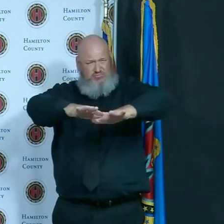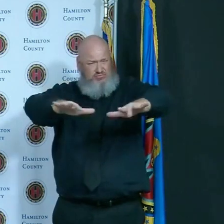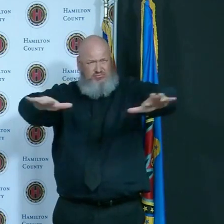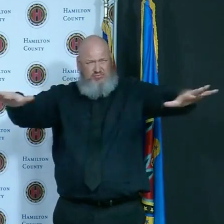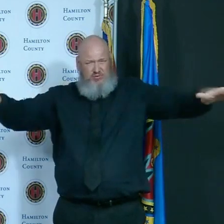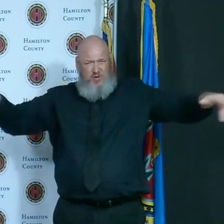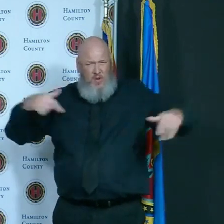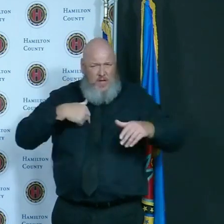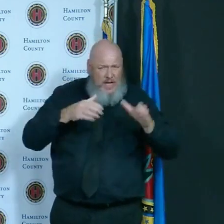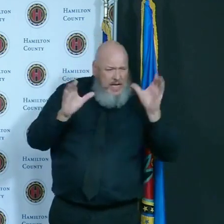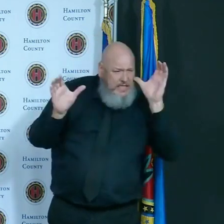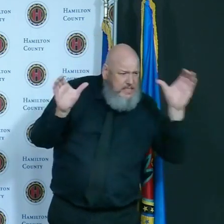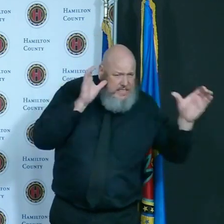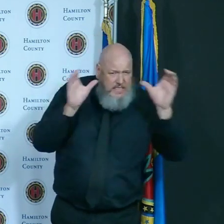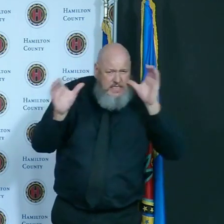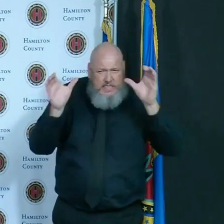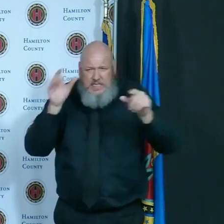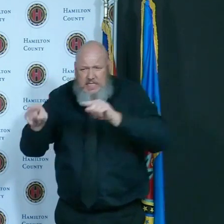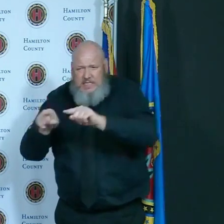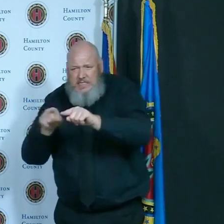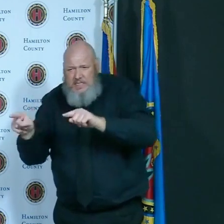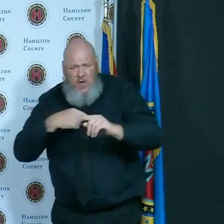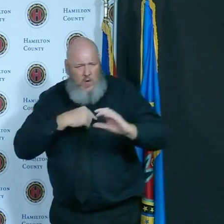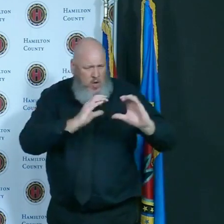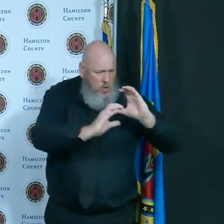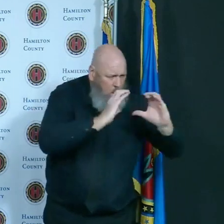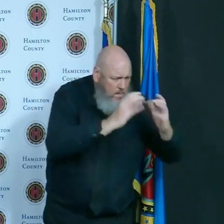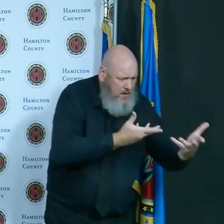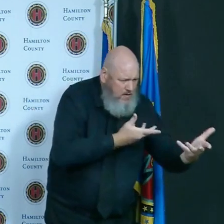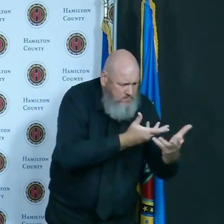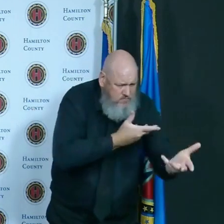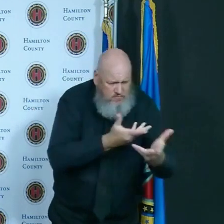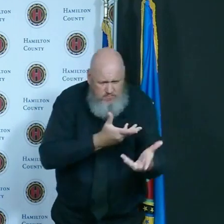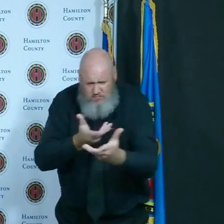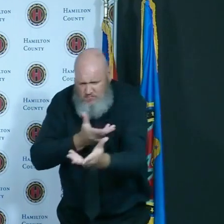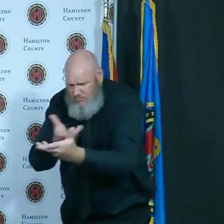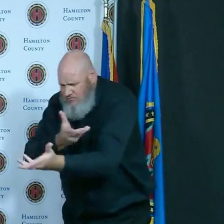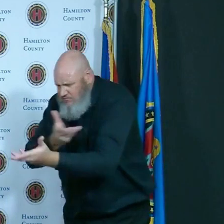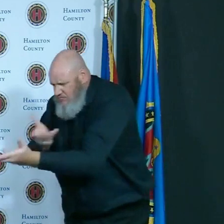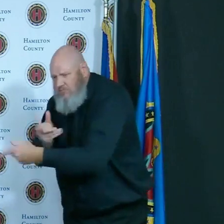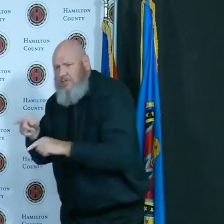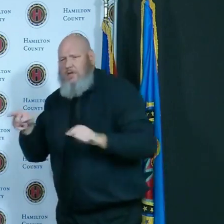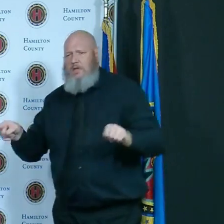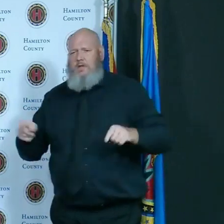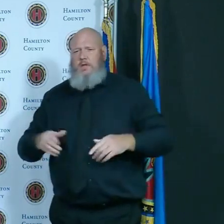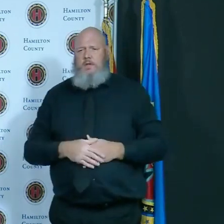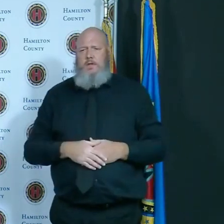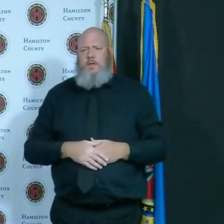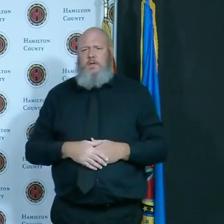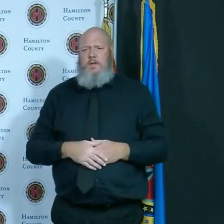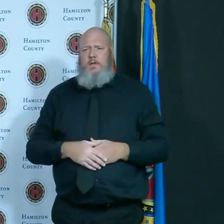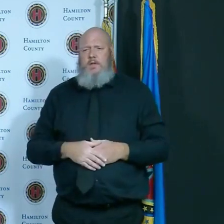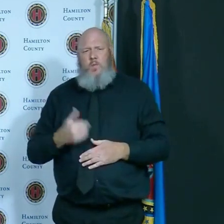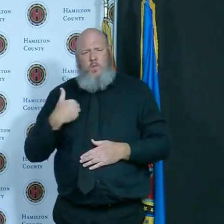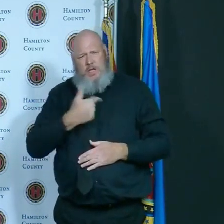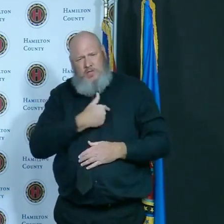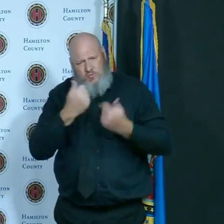to protect ourselves and our families in this time that we face in our world with the pandemic of the